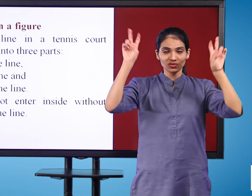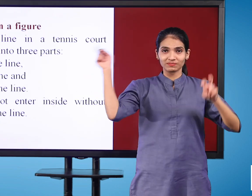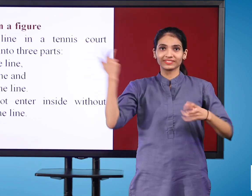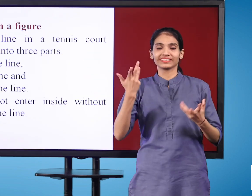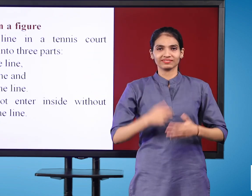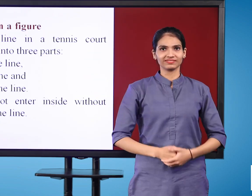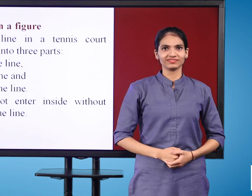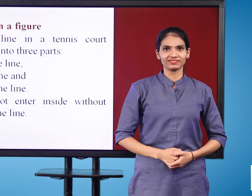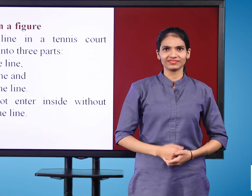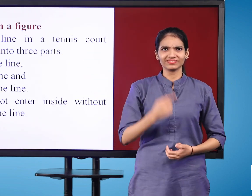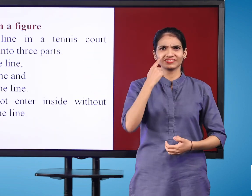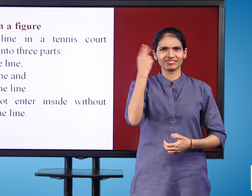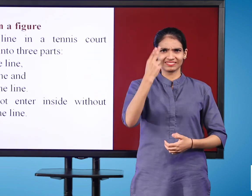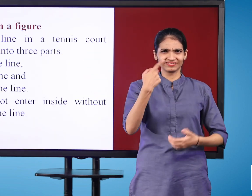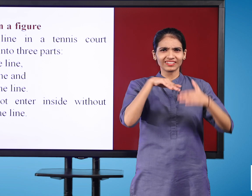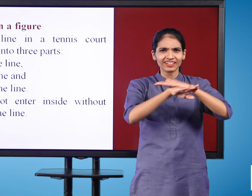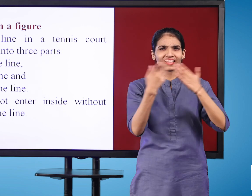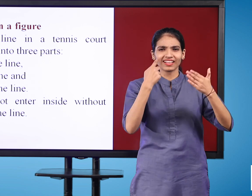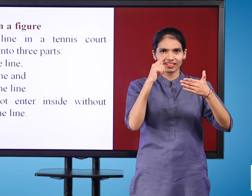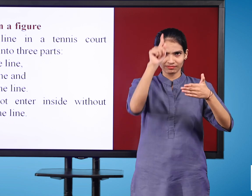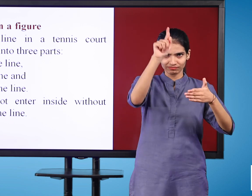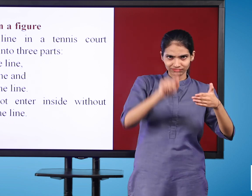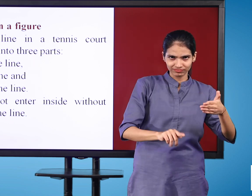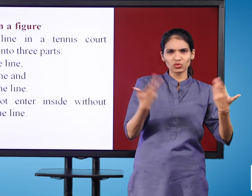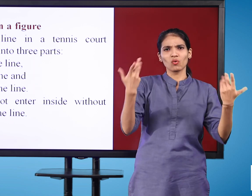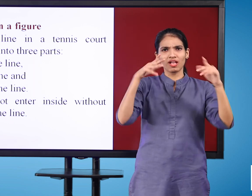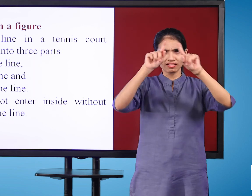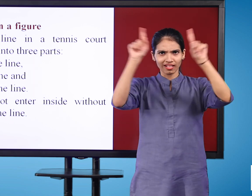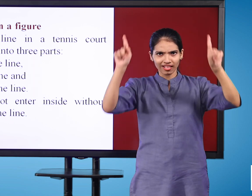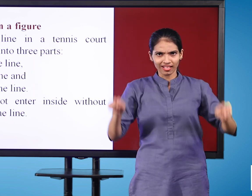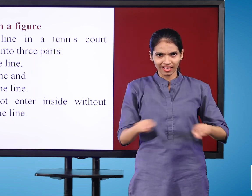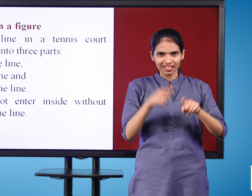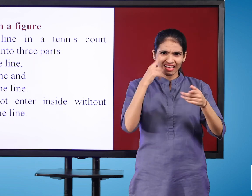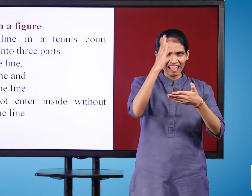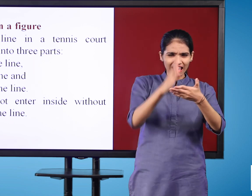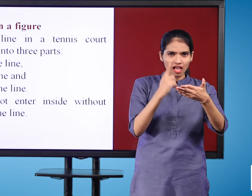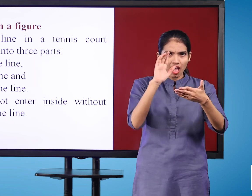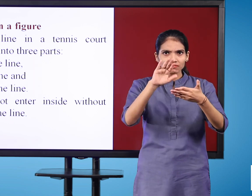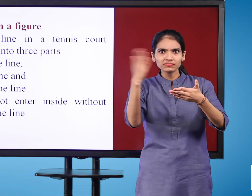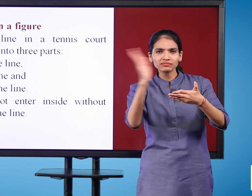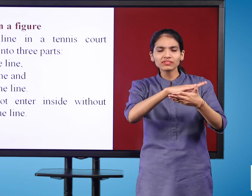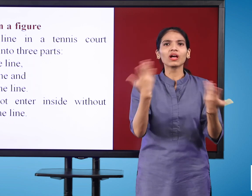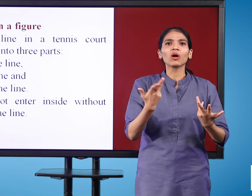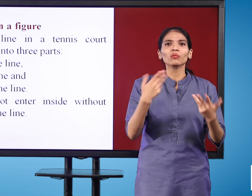Position in a figure. A court line in a tennis court divides it into 3 parts.